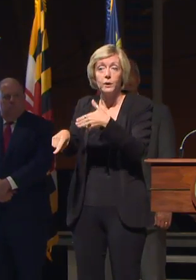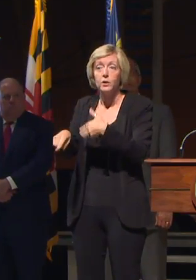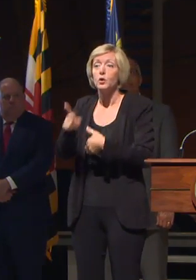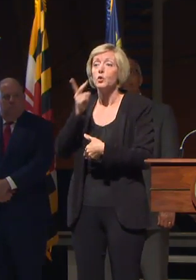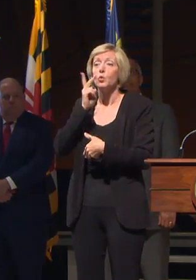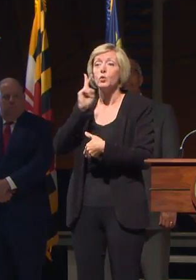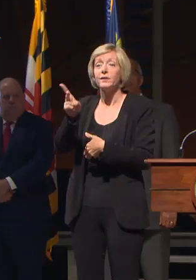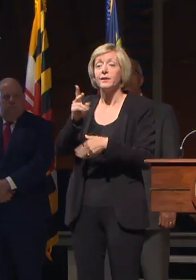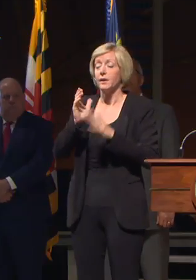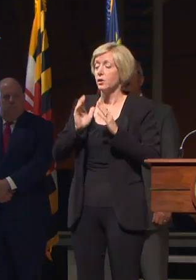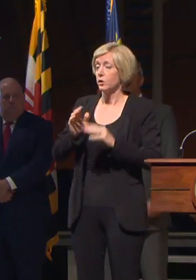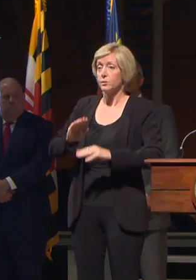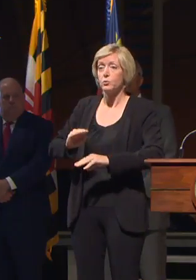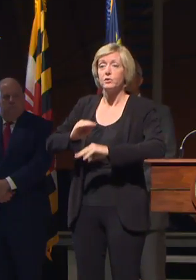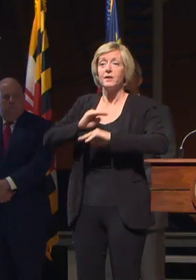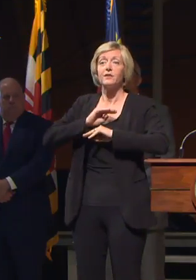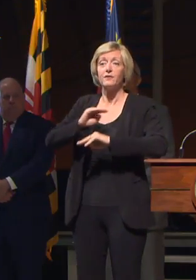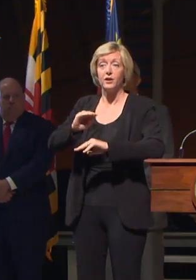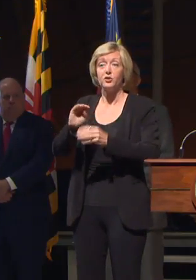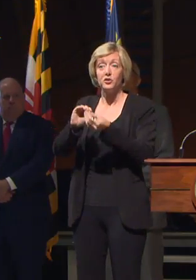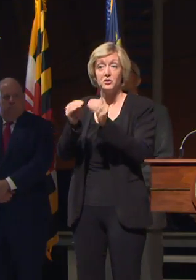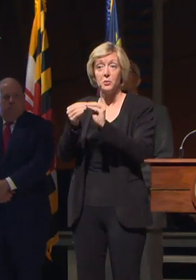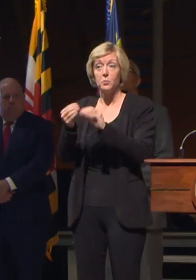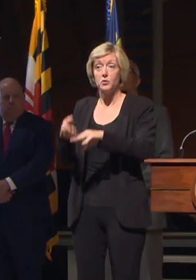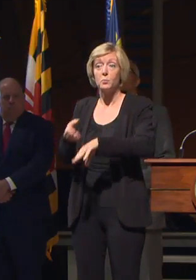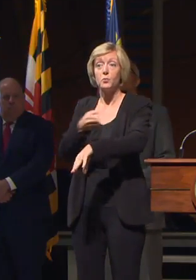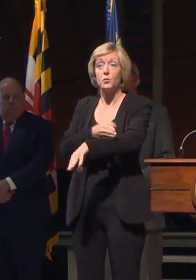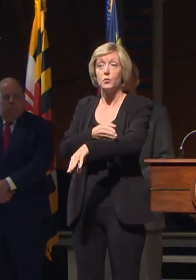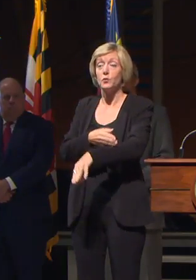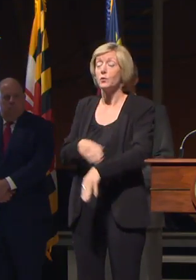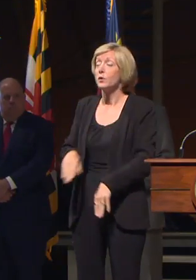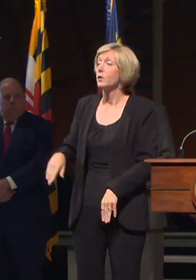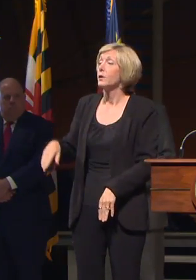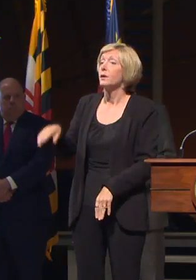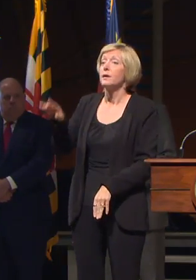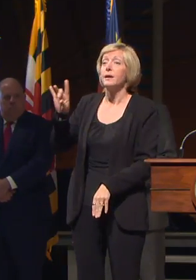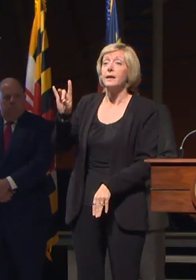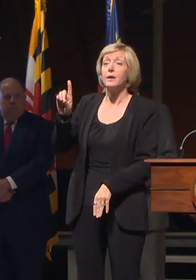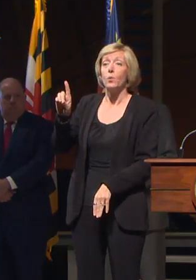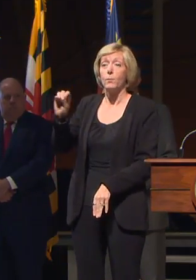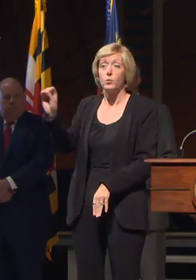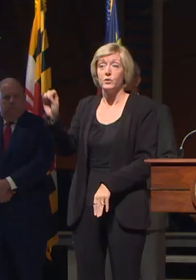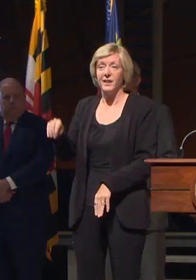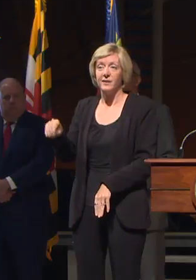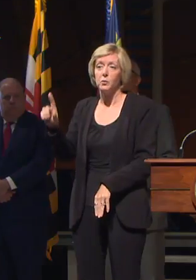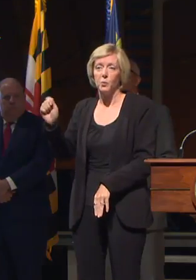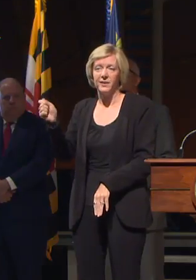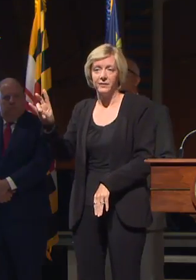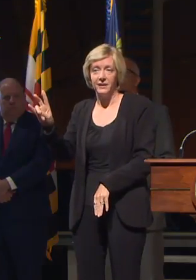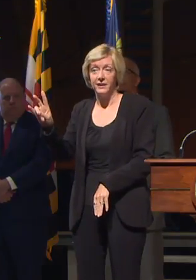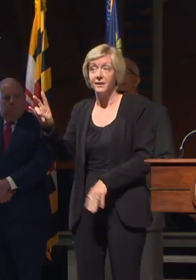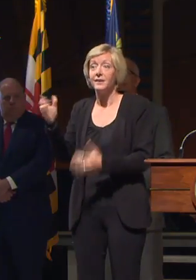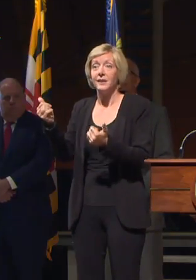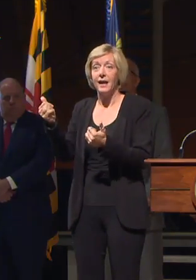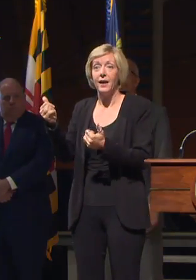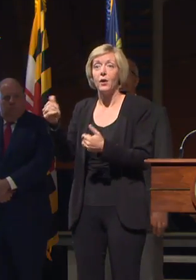customer satisfaction. The ratings improved from 81% in fiscal year 2017